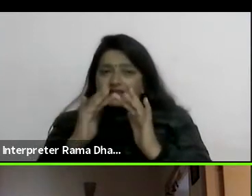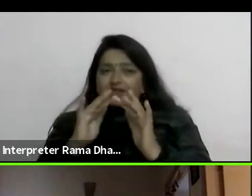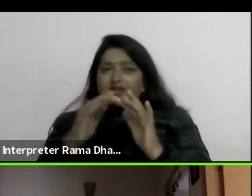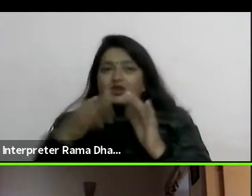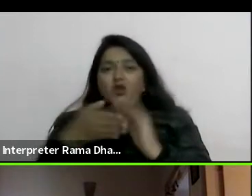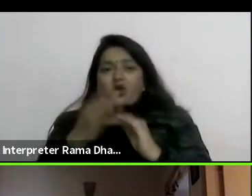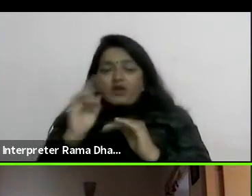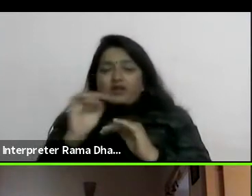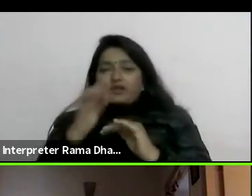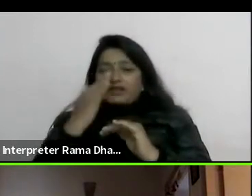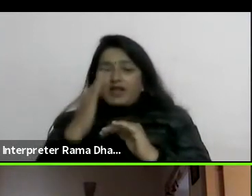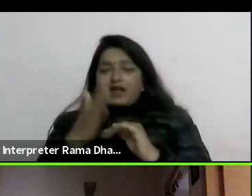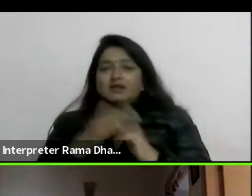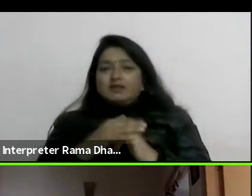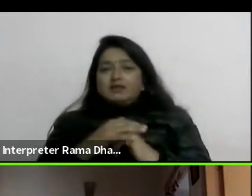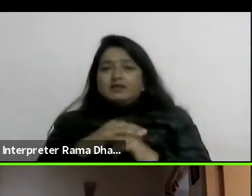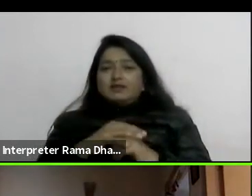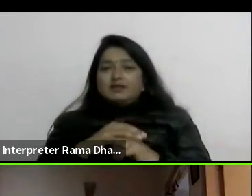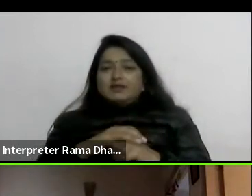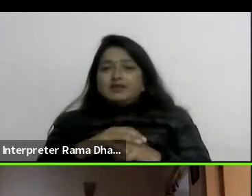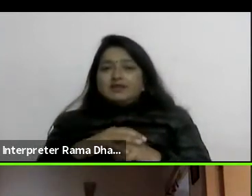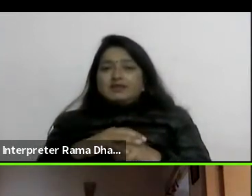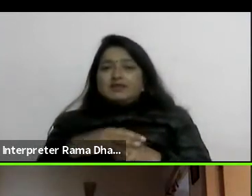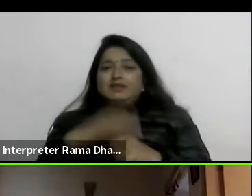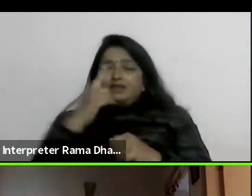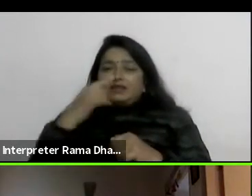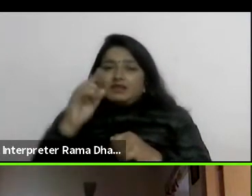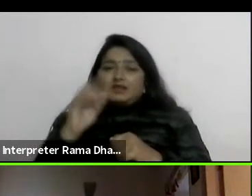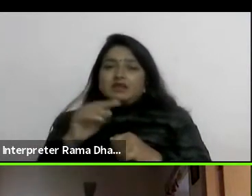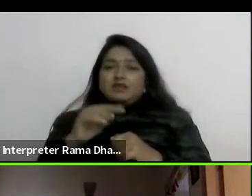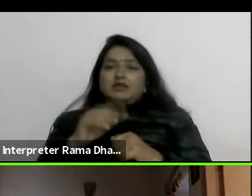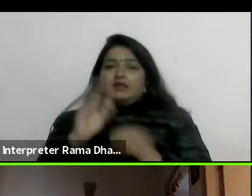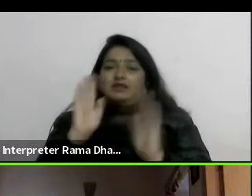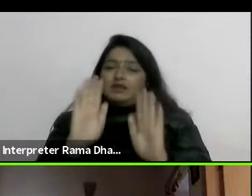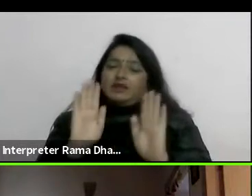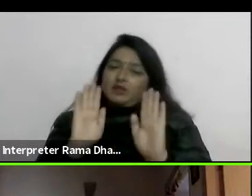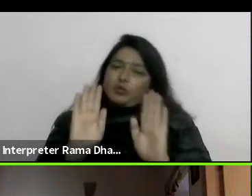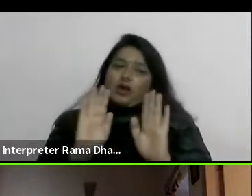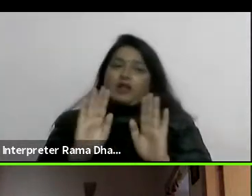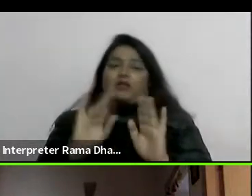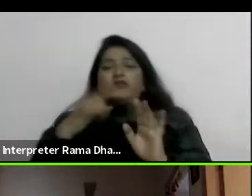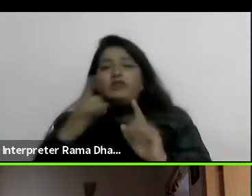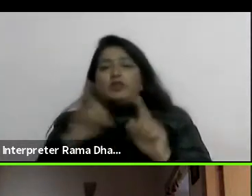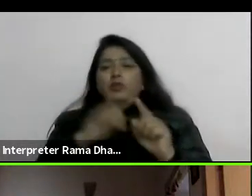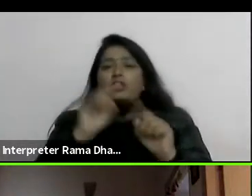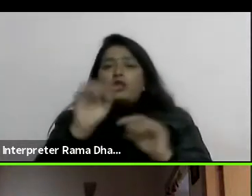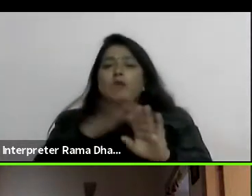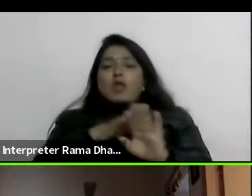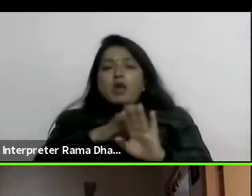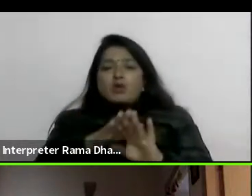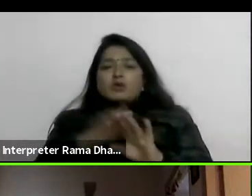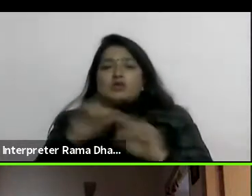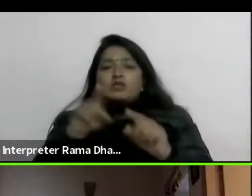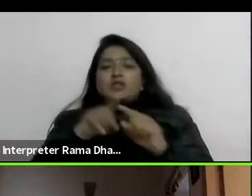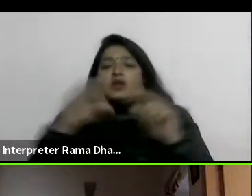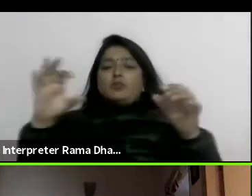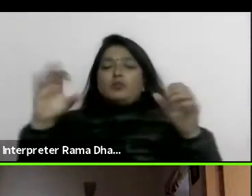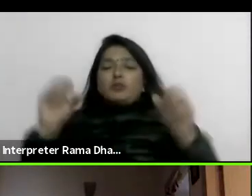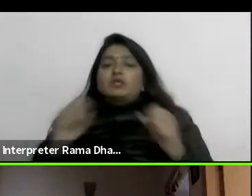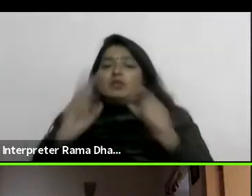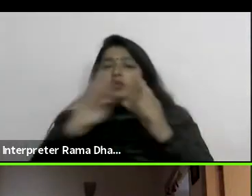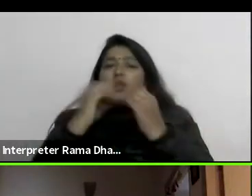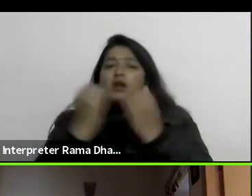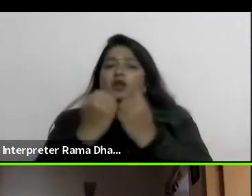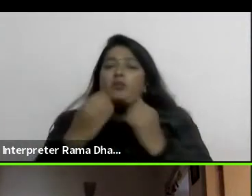but I think I was on the way of closing, but just to say thank you very much. It's been such an honor to be a part of this group, and we hope to have